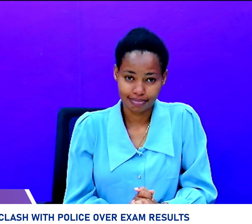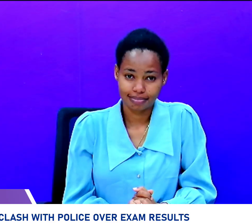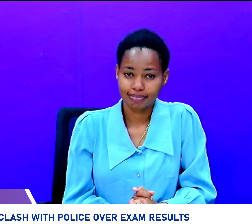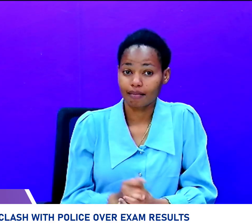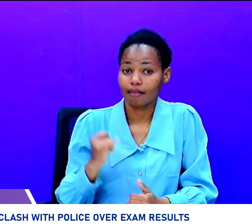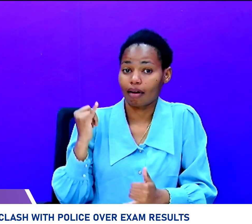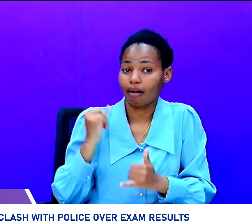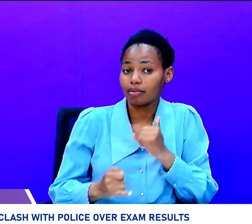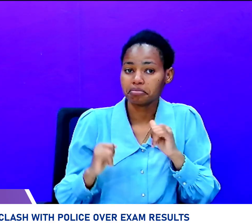institution's leadership.